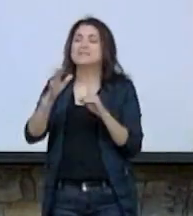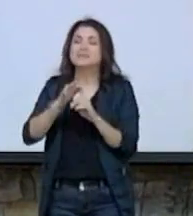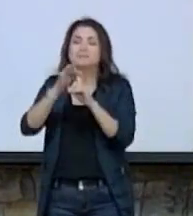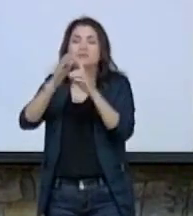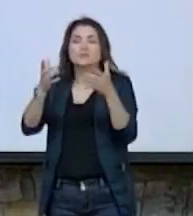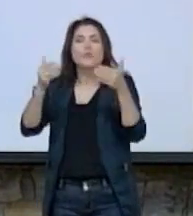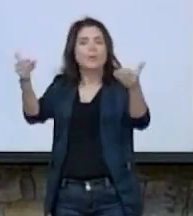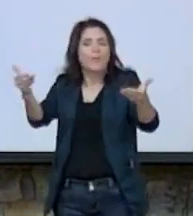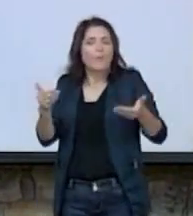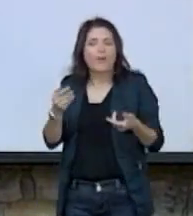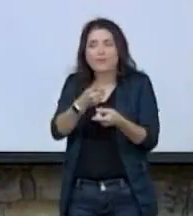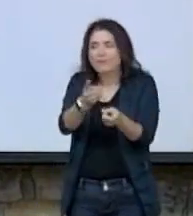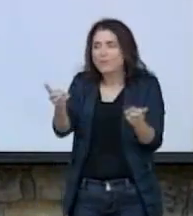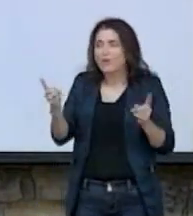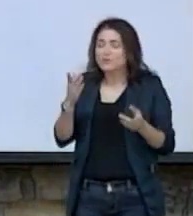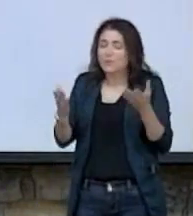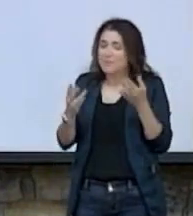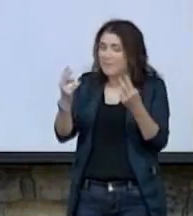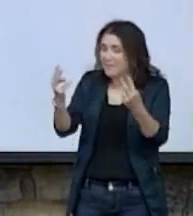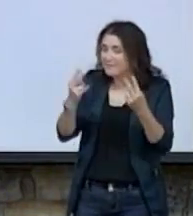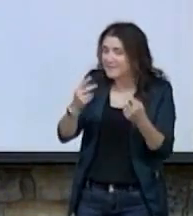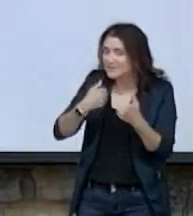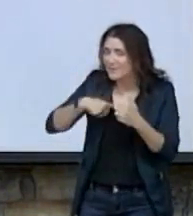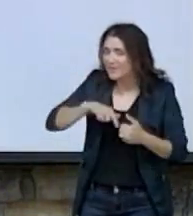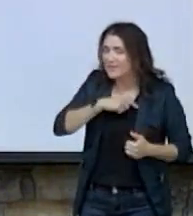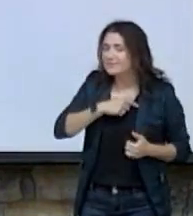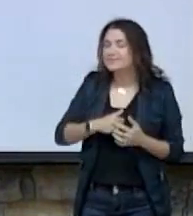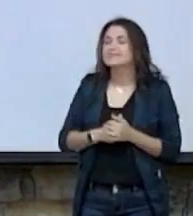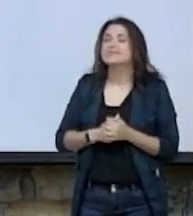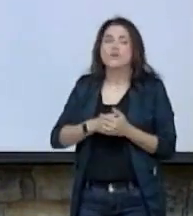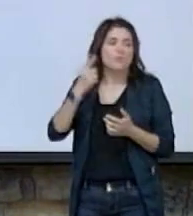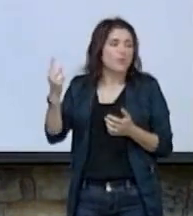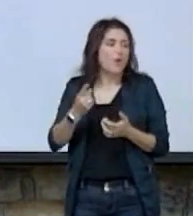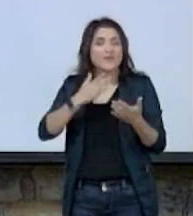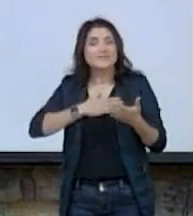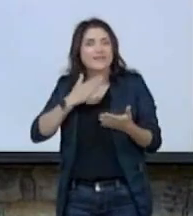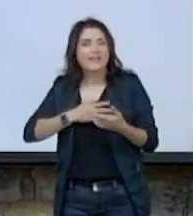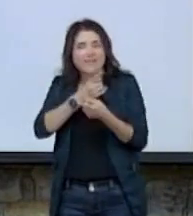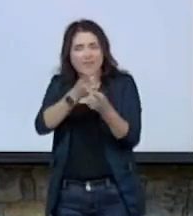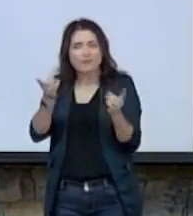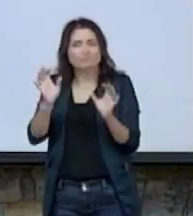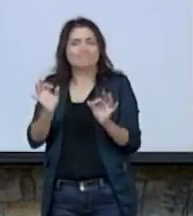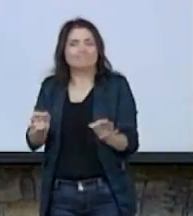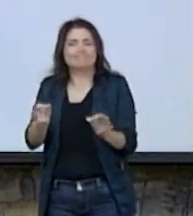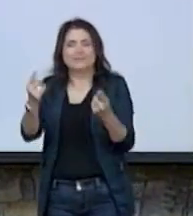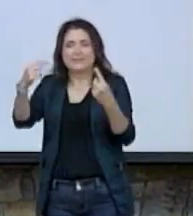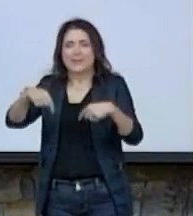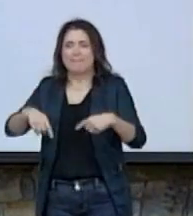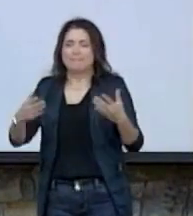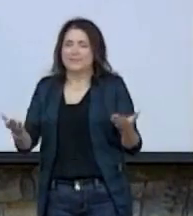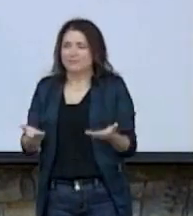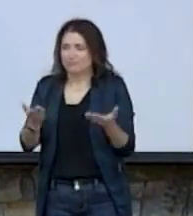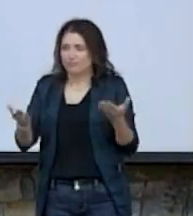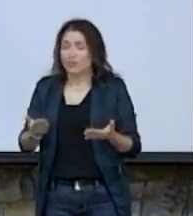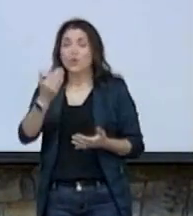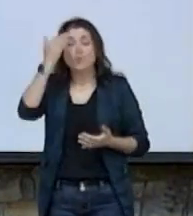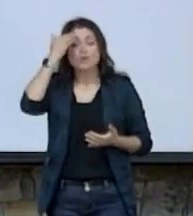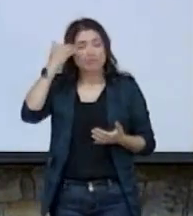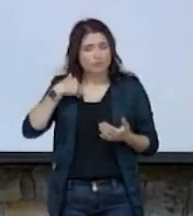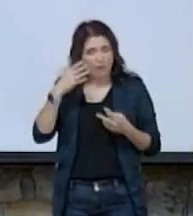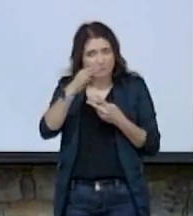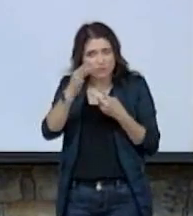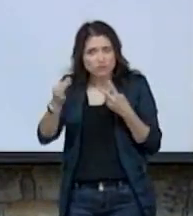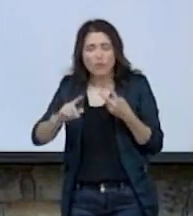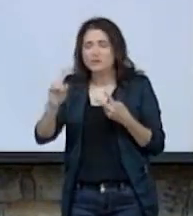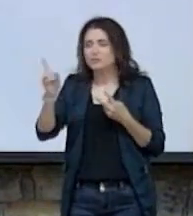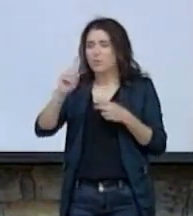want to welcome those of you who might be visiting with us. We're always glad that you made the choice to come and be here. We know that you have choices on